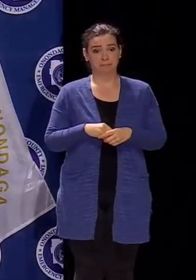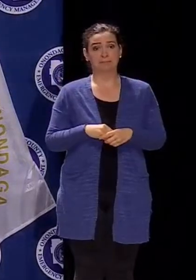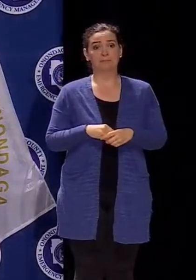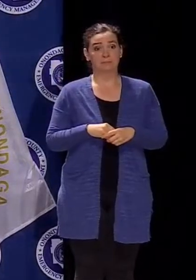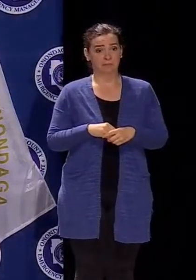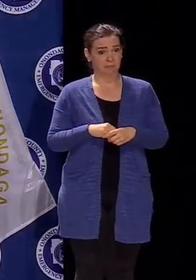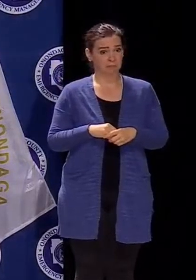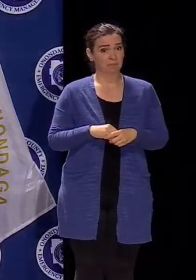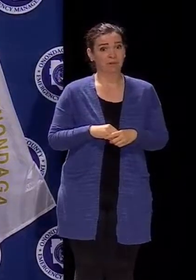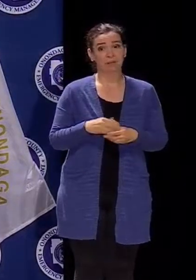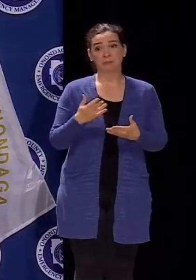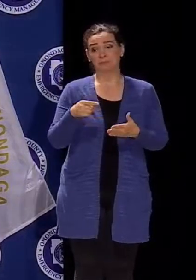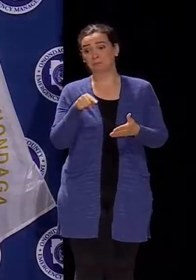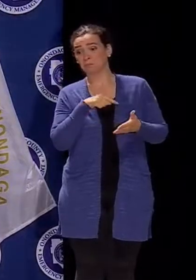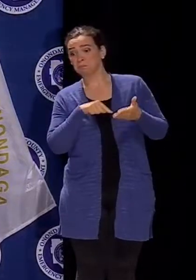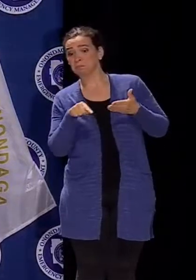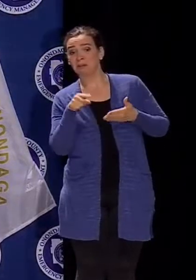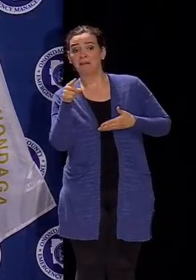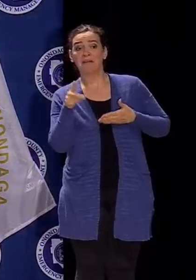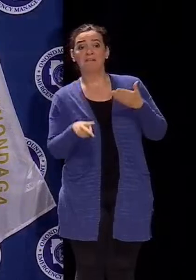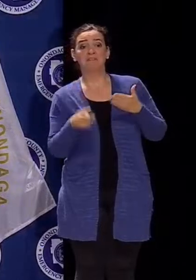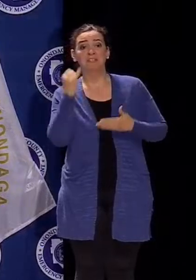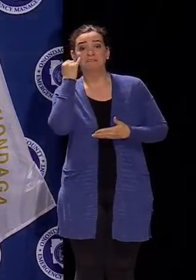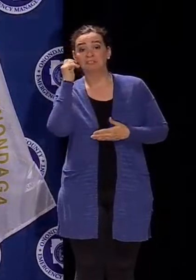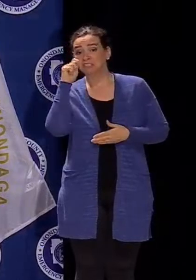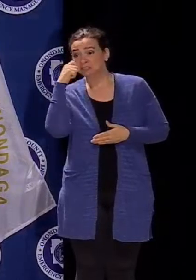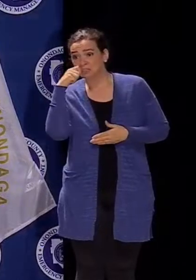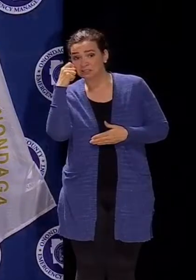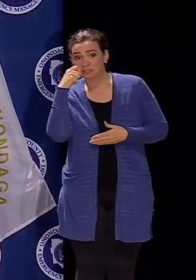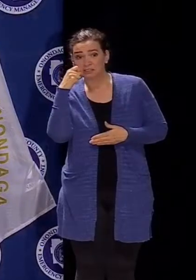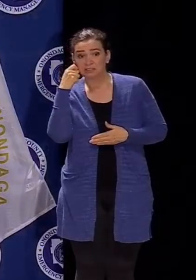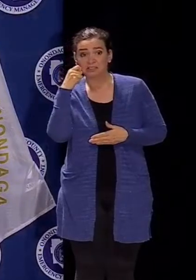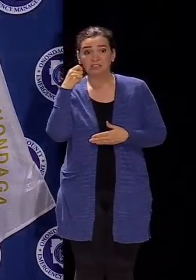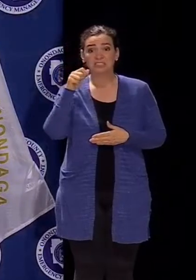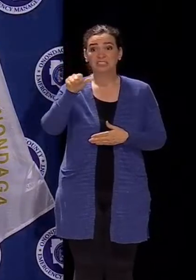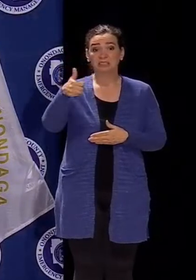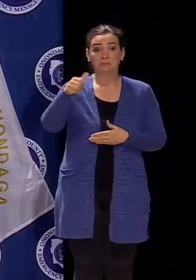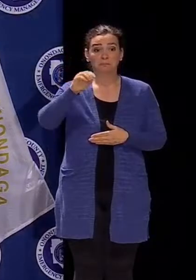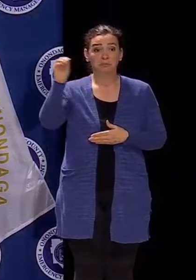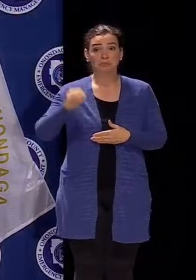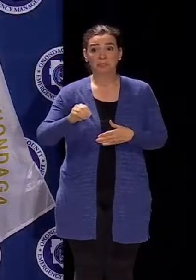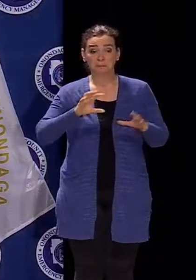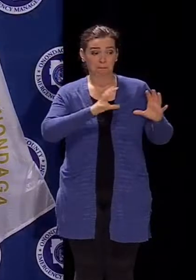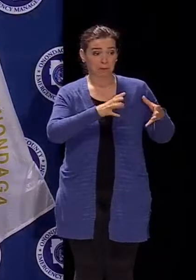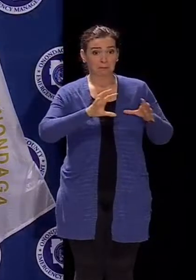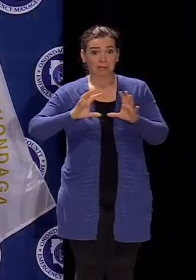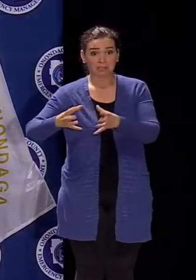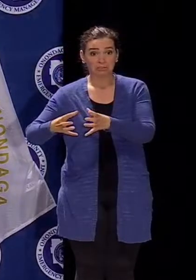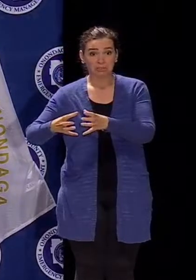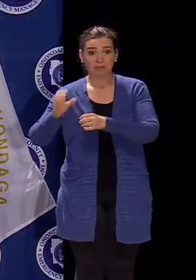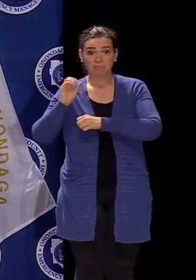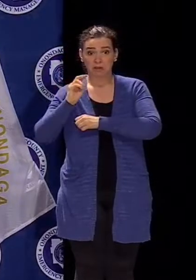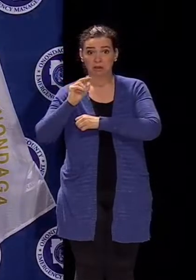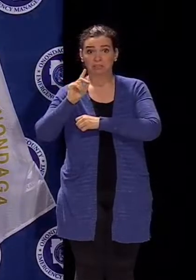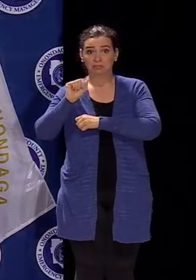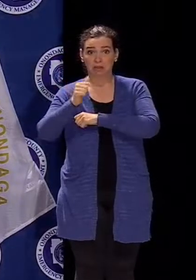probably week and a half, we'll test 10% of our population in our county, which is a lot of